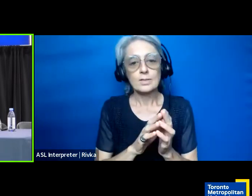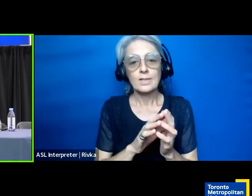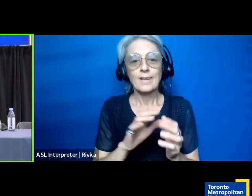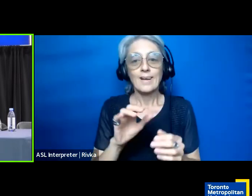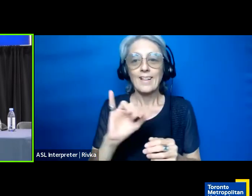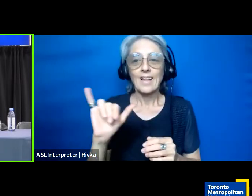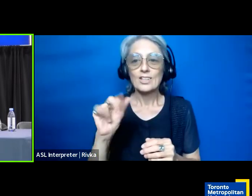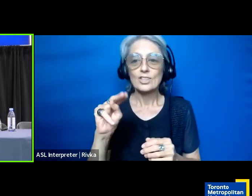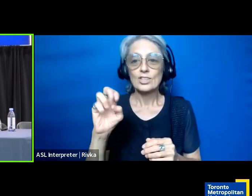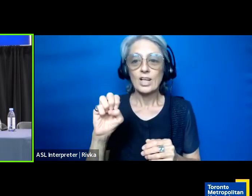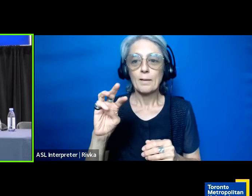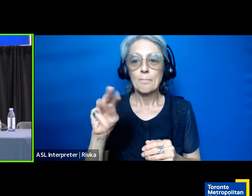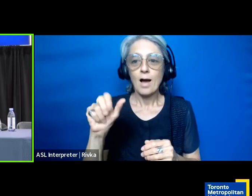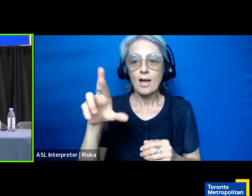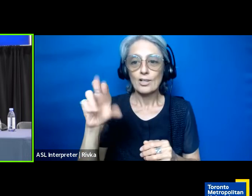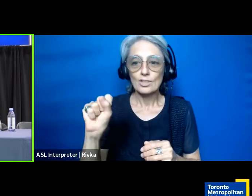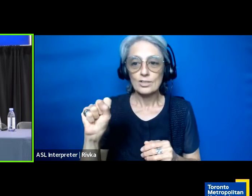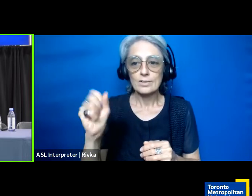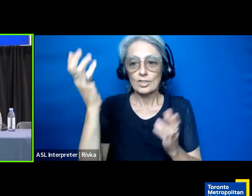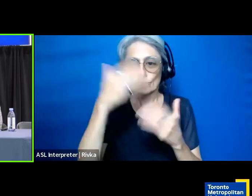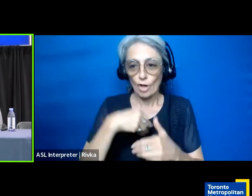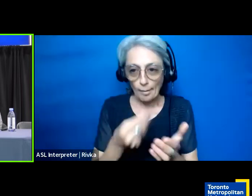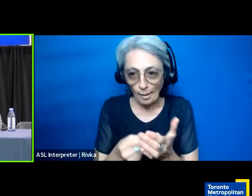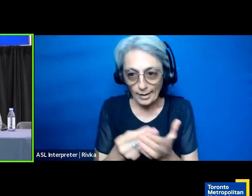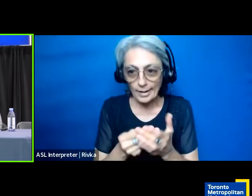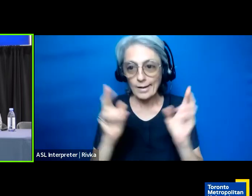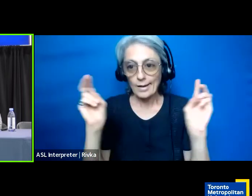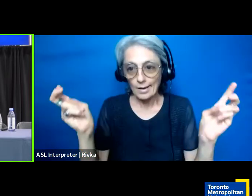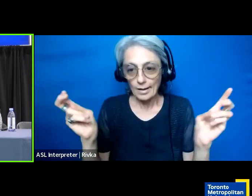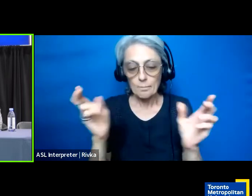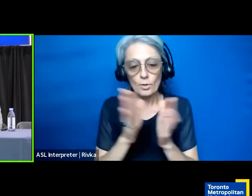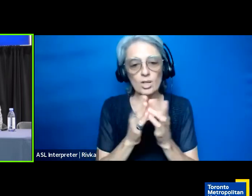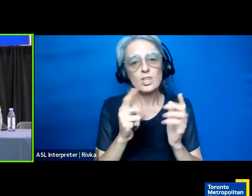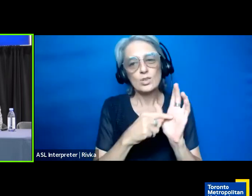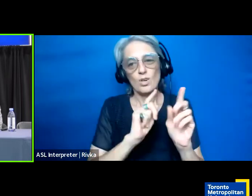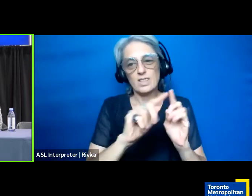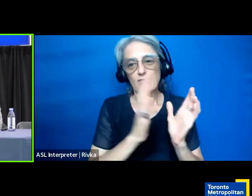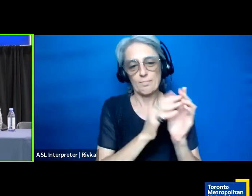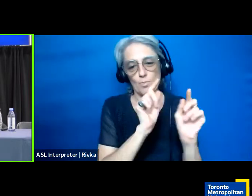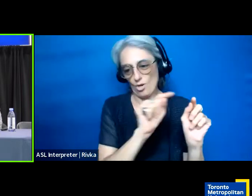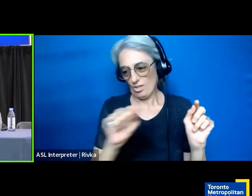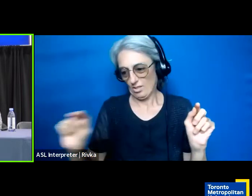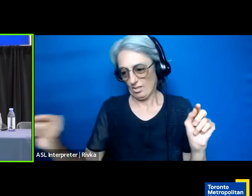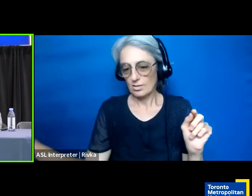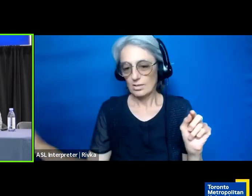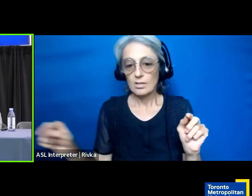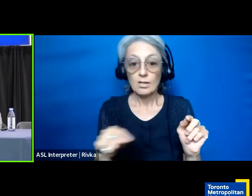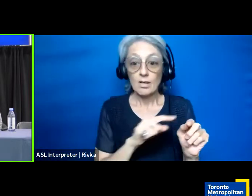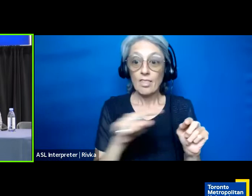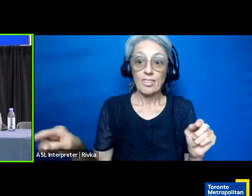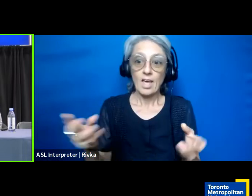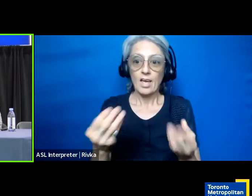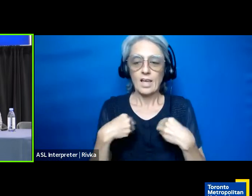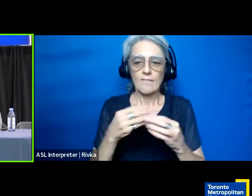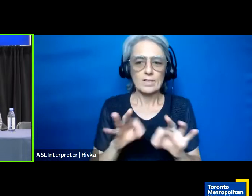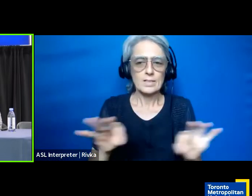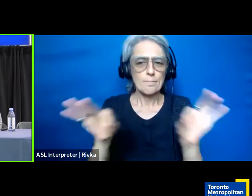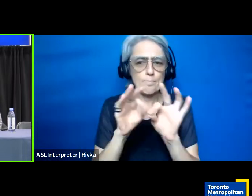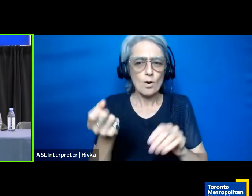Stark Money, and others that provide us with so much critical insight in exactly